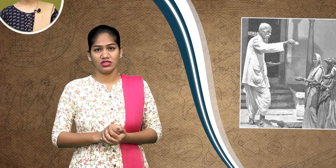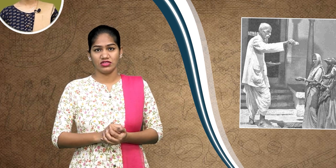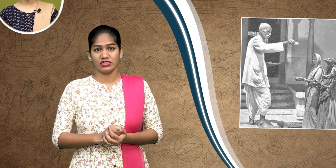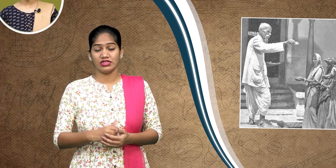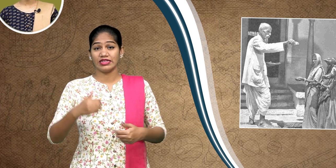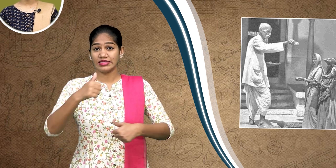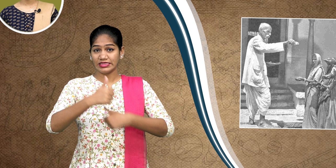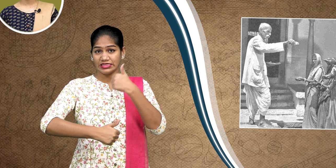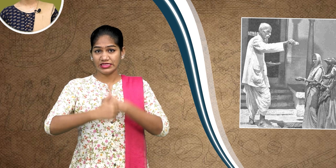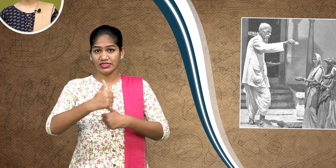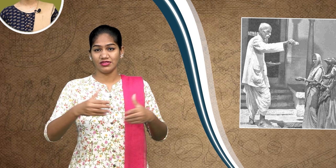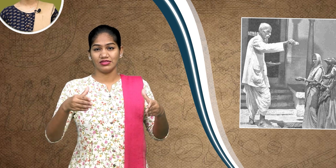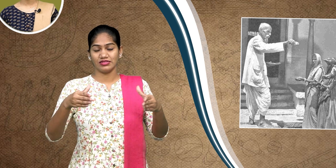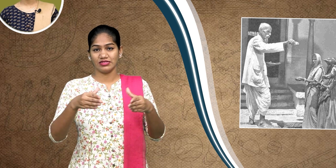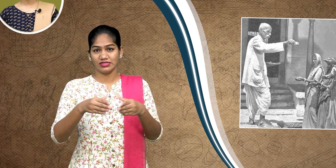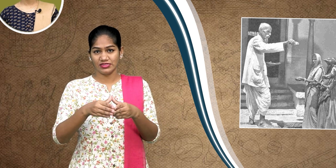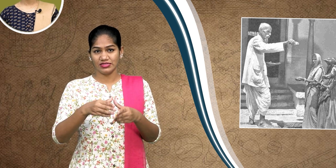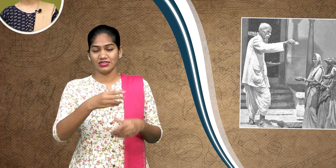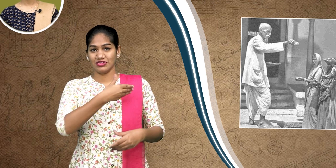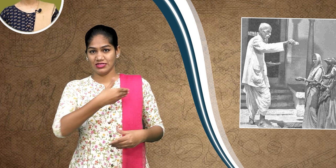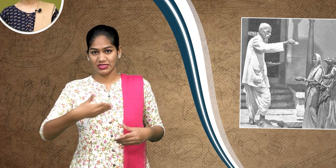challenge caste discrimination.